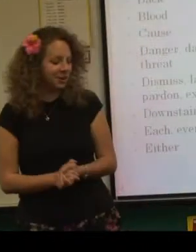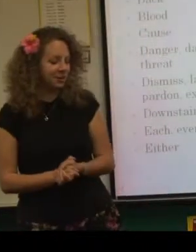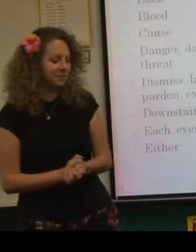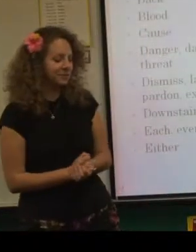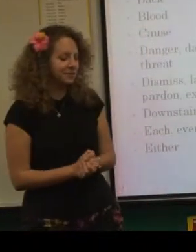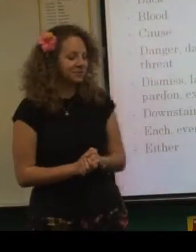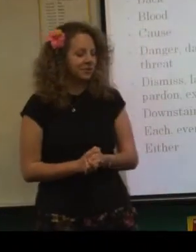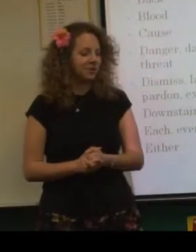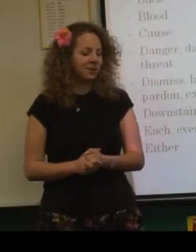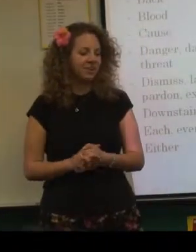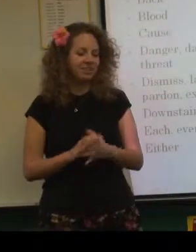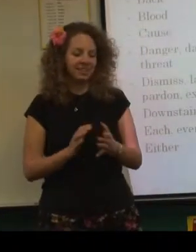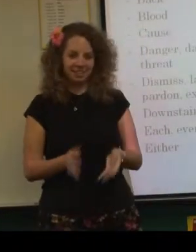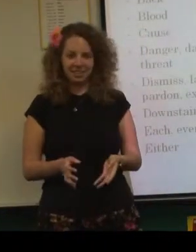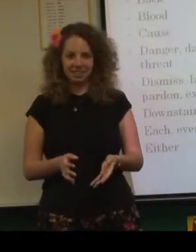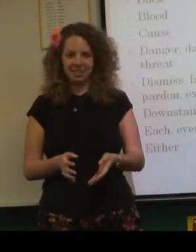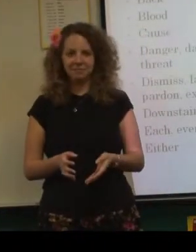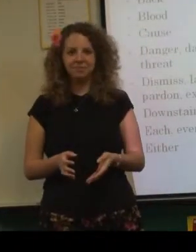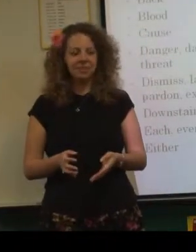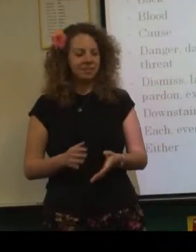So, for lesson 19,